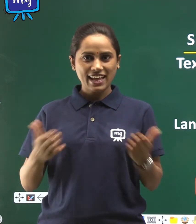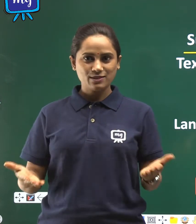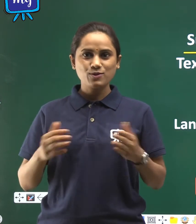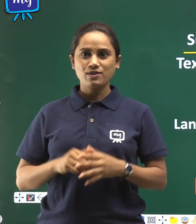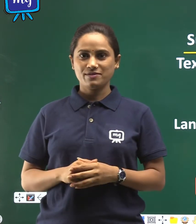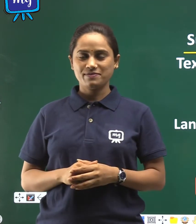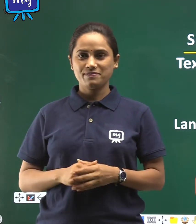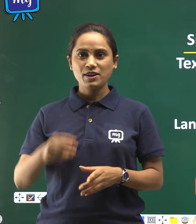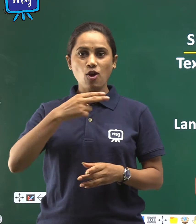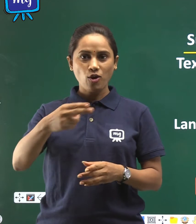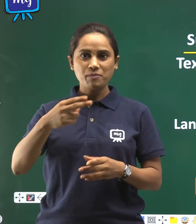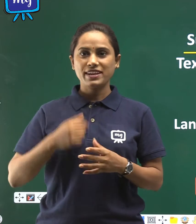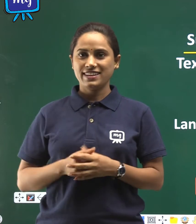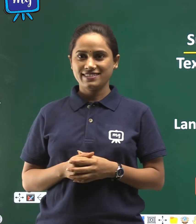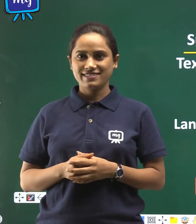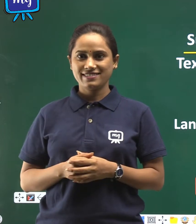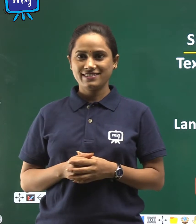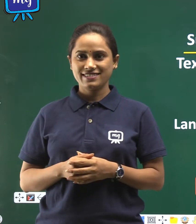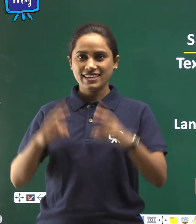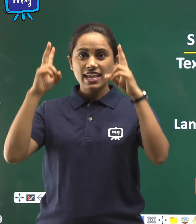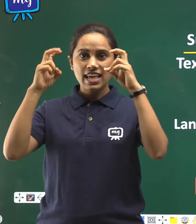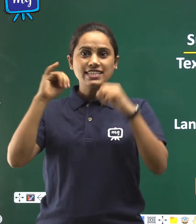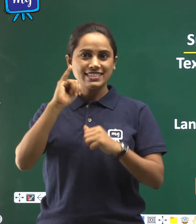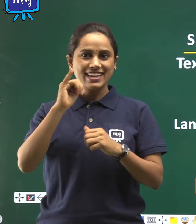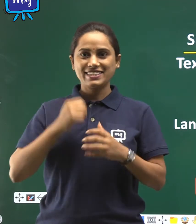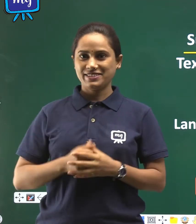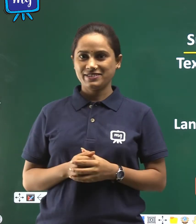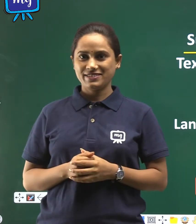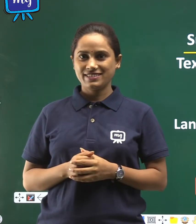textbook, Hornbill, lesson 6,